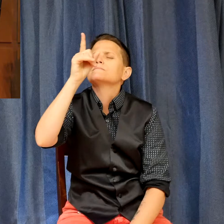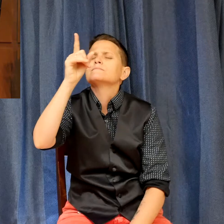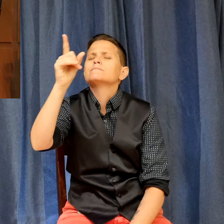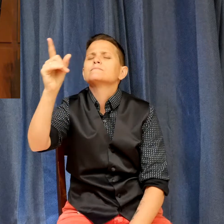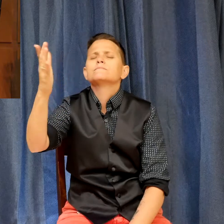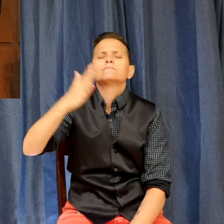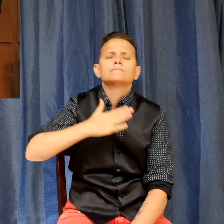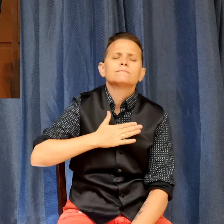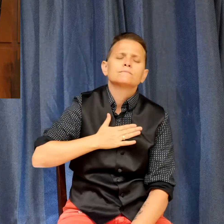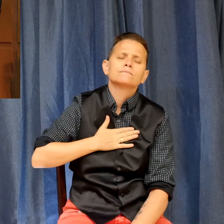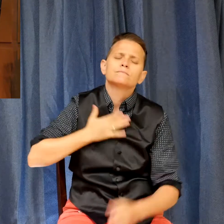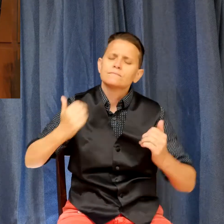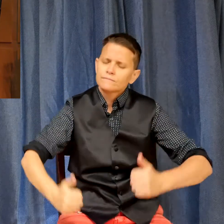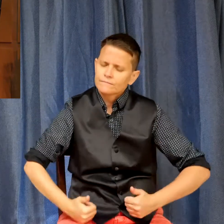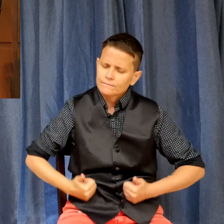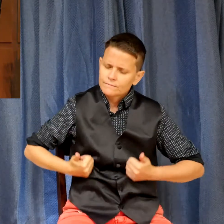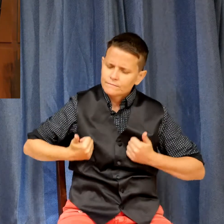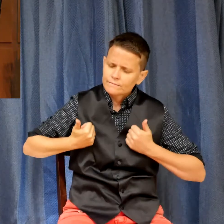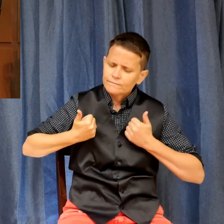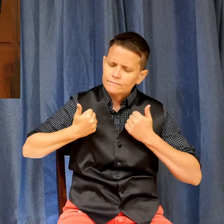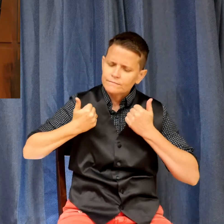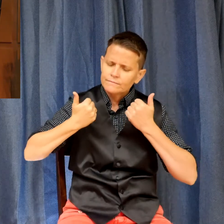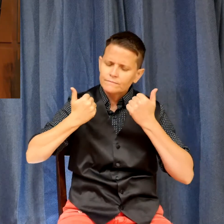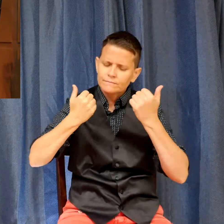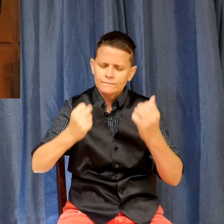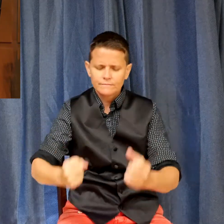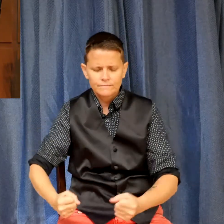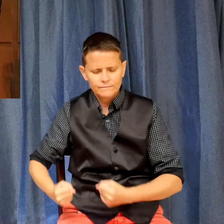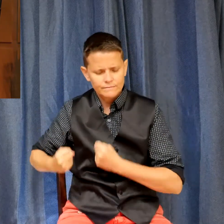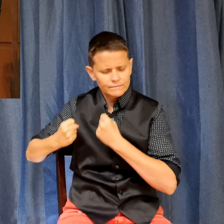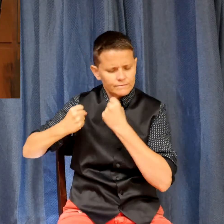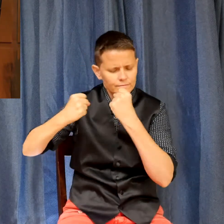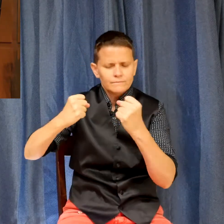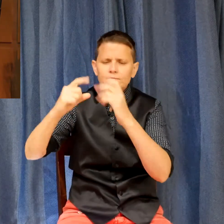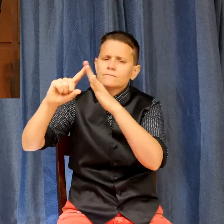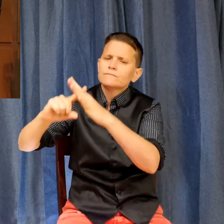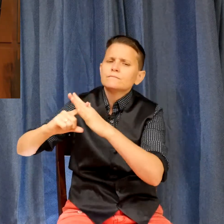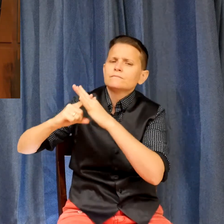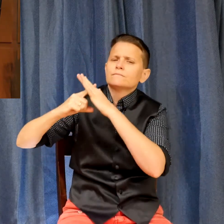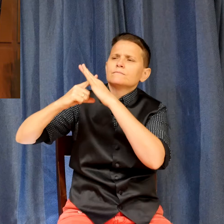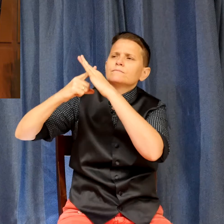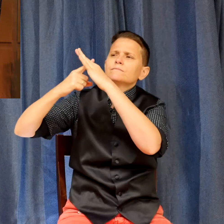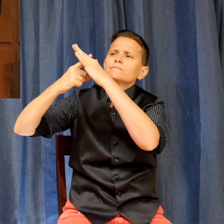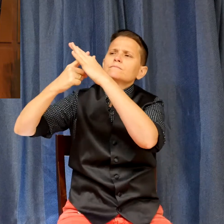The source of my strength.